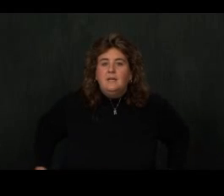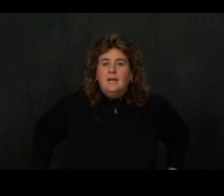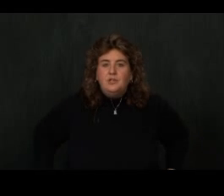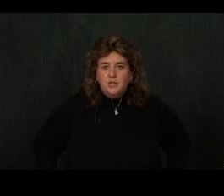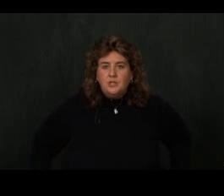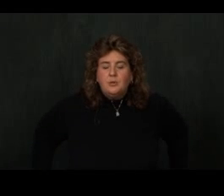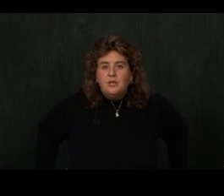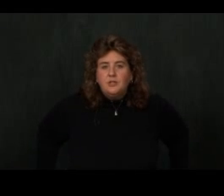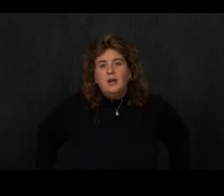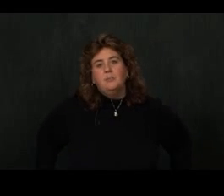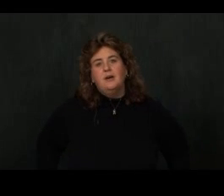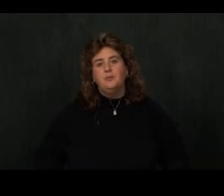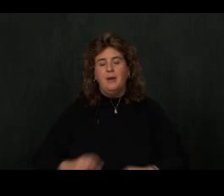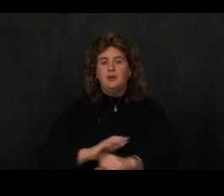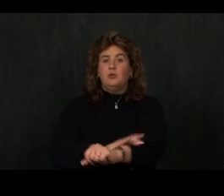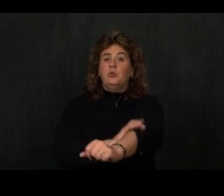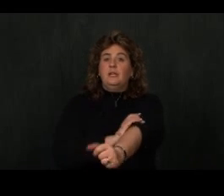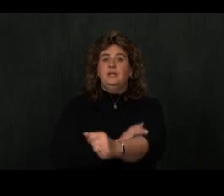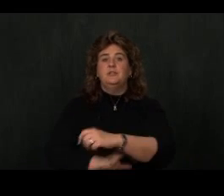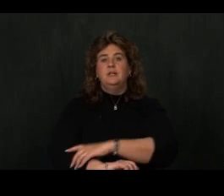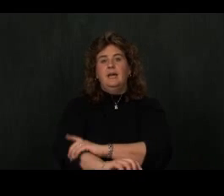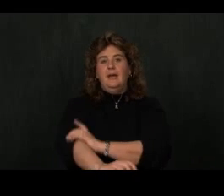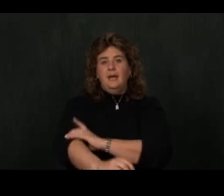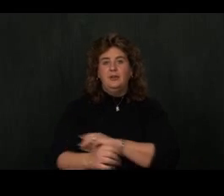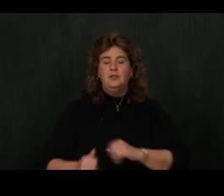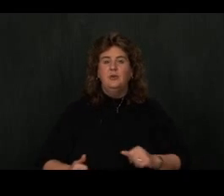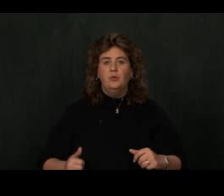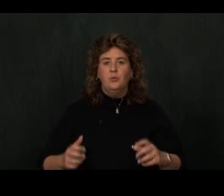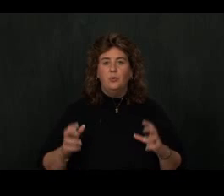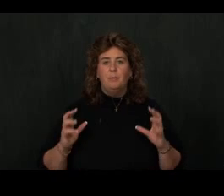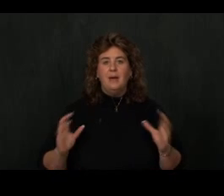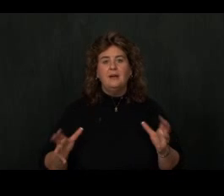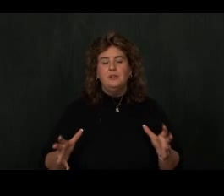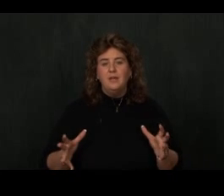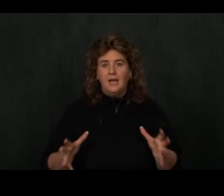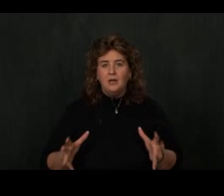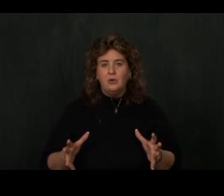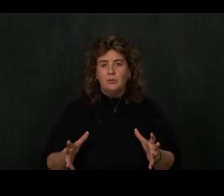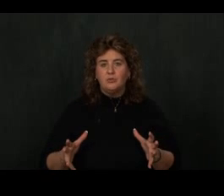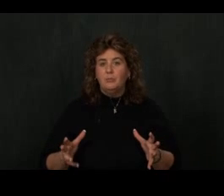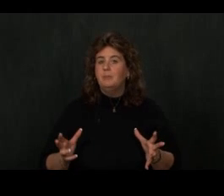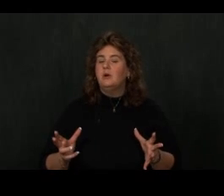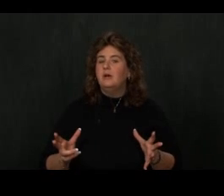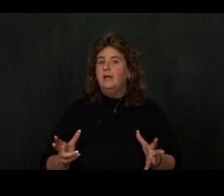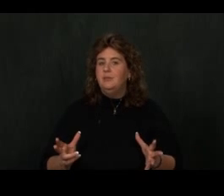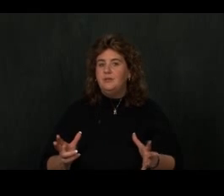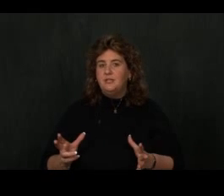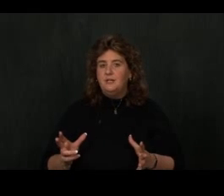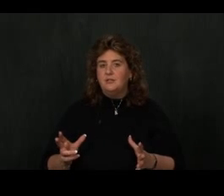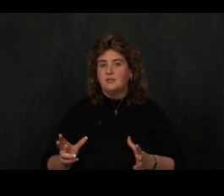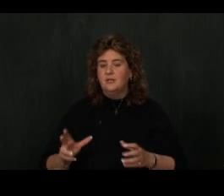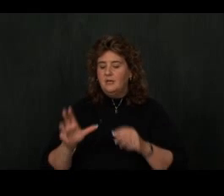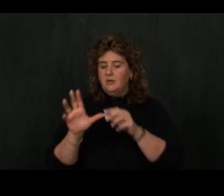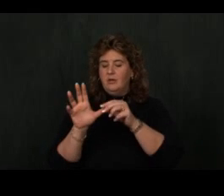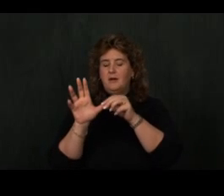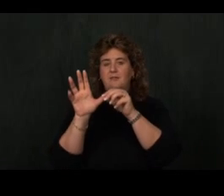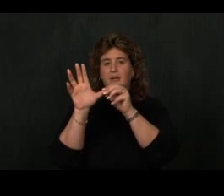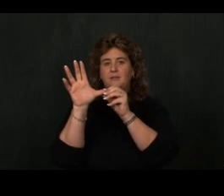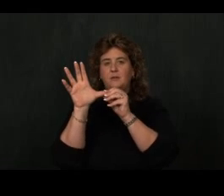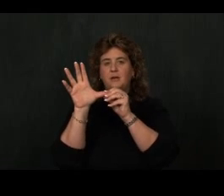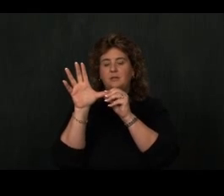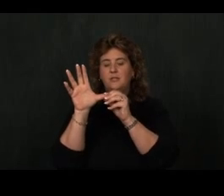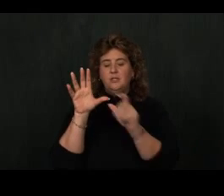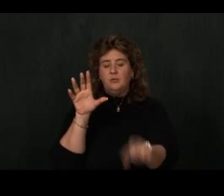Okay, next genus we're going to talk about is Bacteroides. And we're back to the anaerobes. Remember our ABCs. We